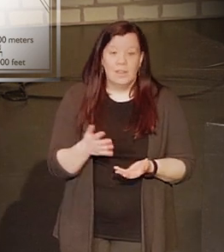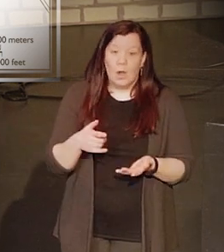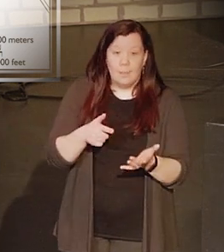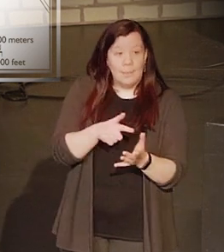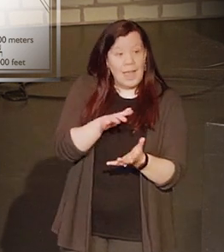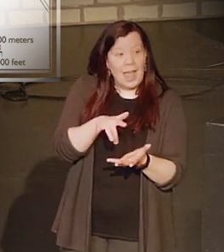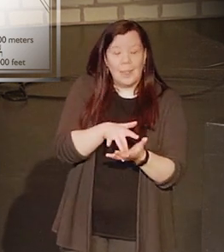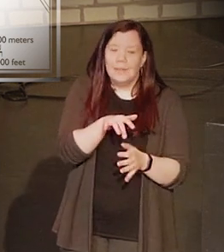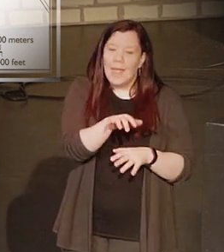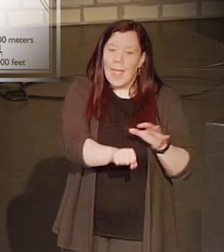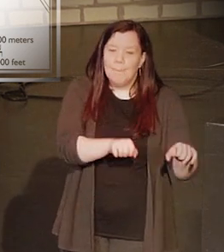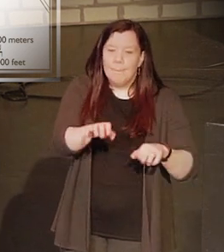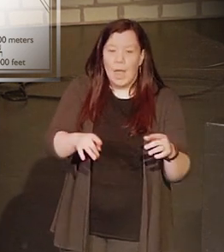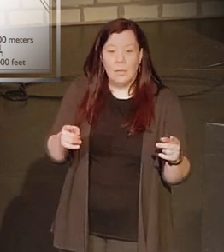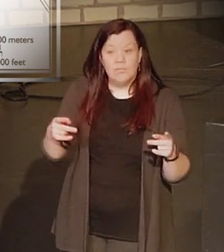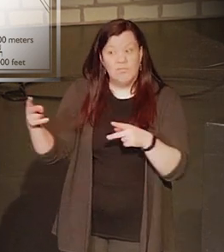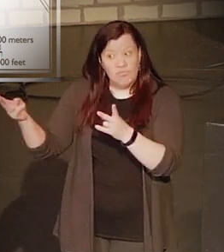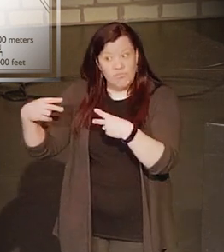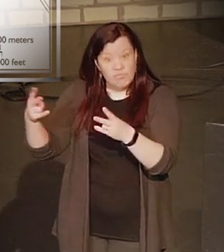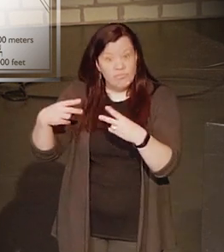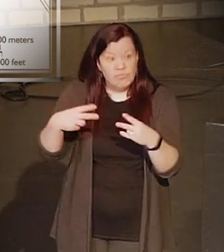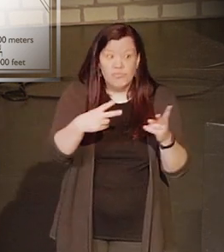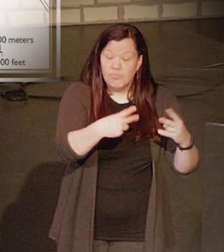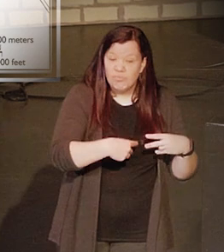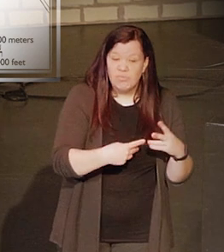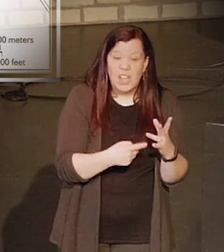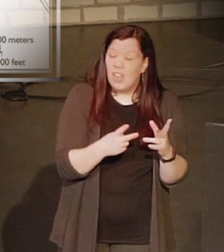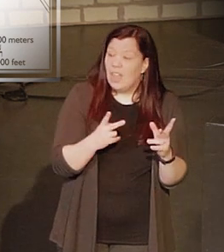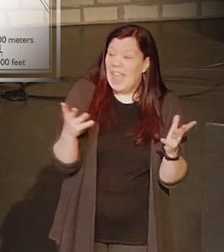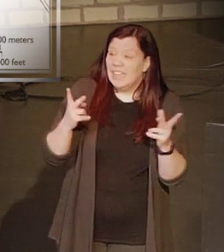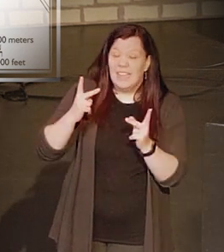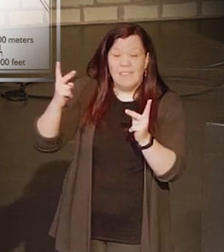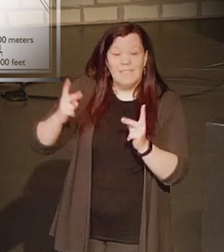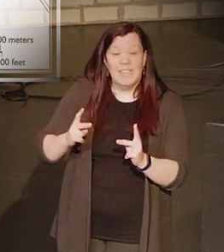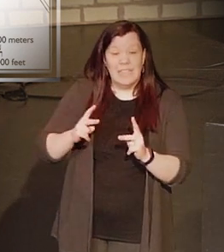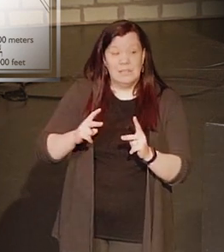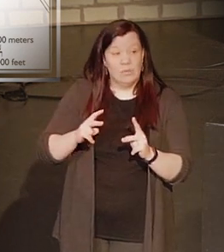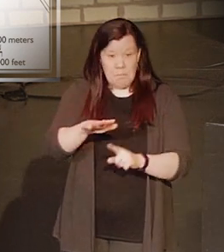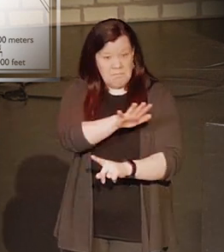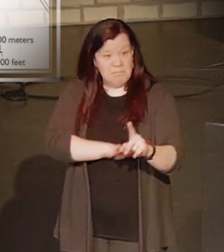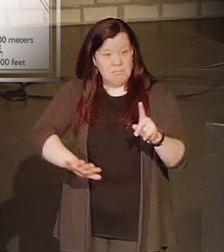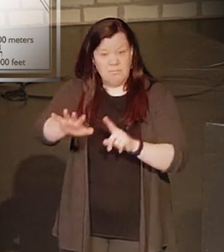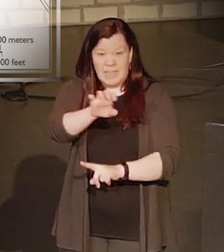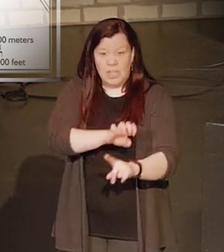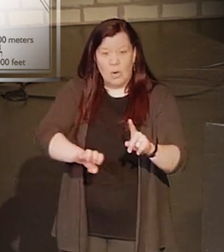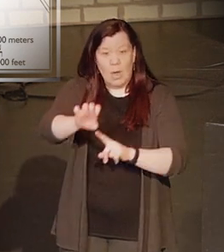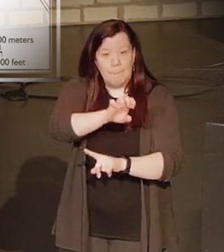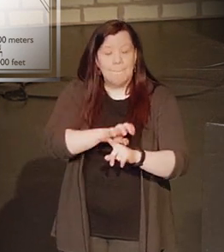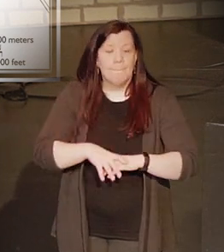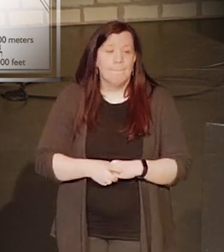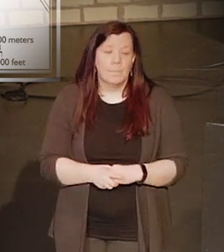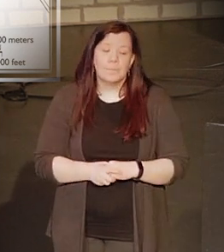Athens' empire, as well as other visiting people from around the Aegean